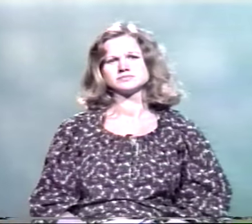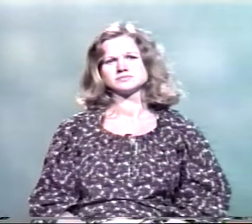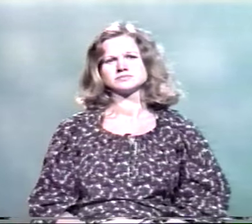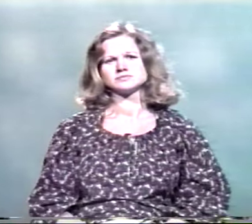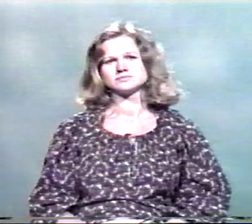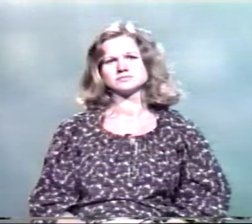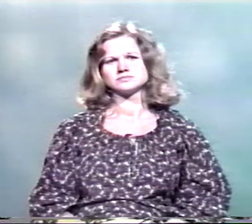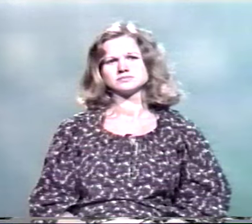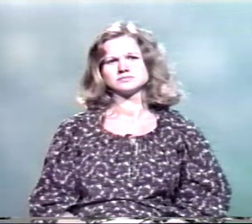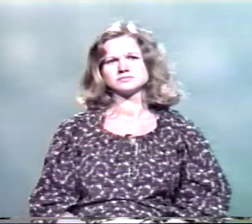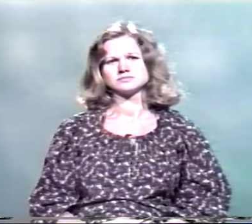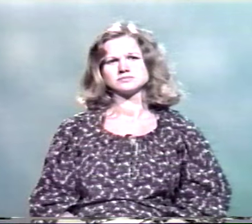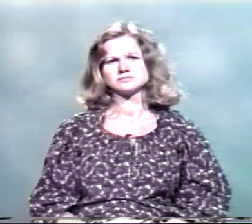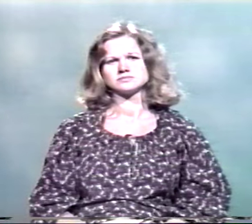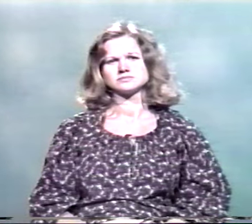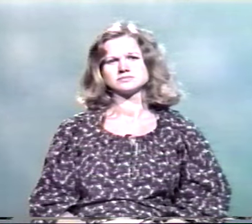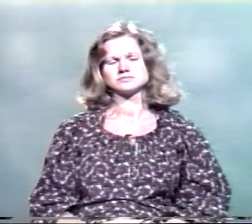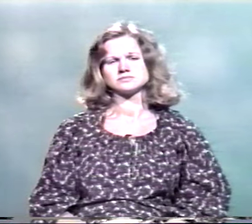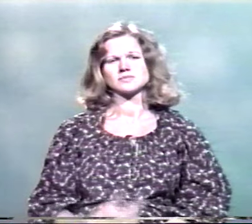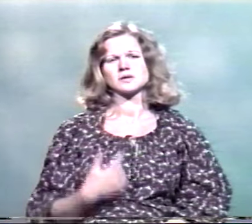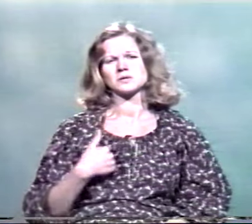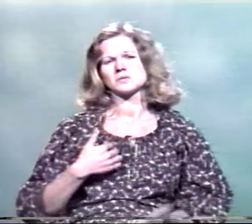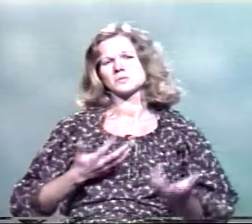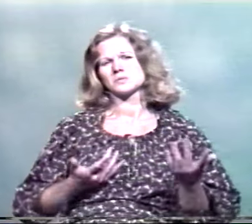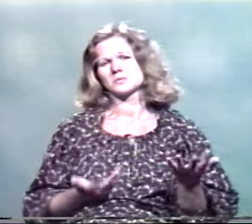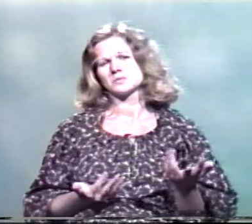I'll wait. Maybe it will come later.